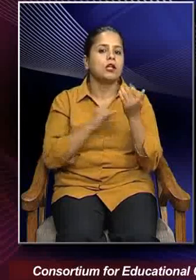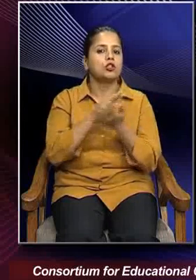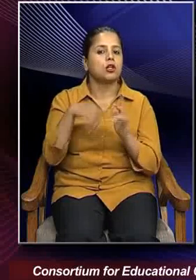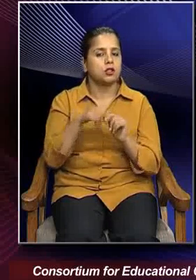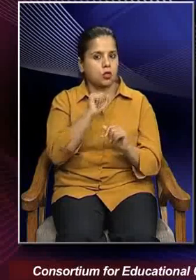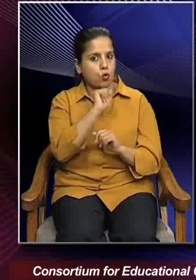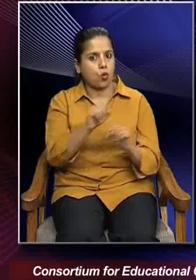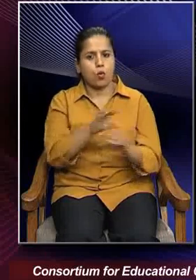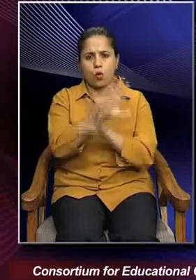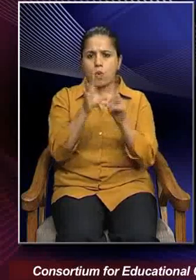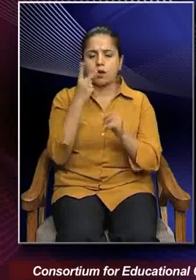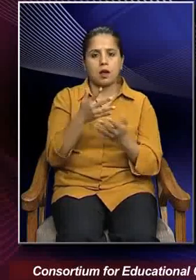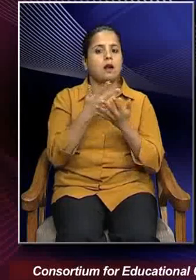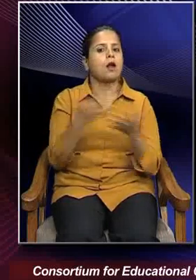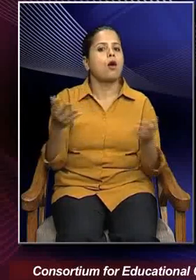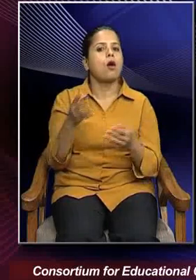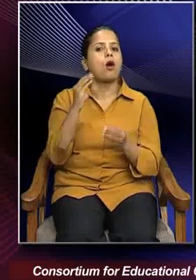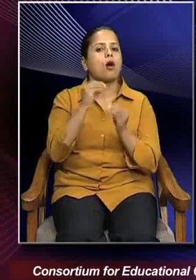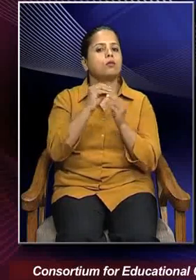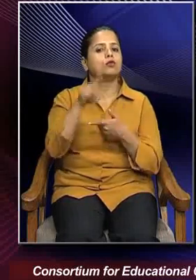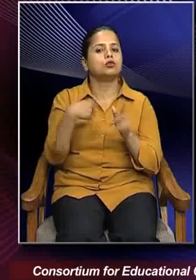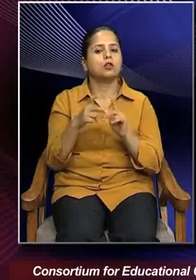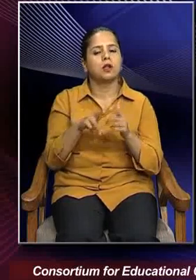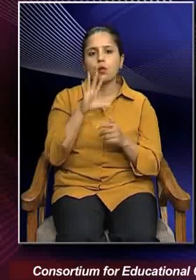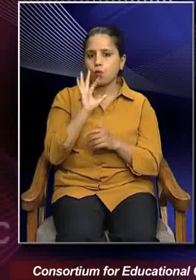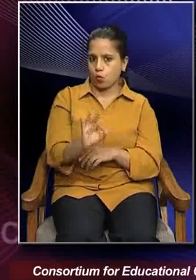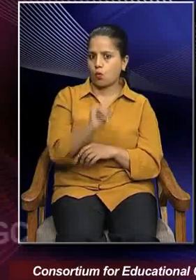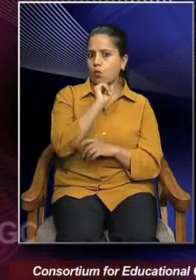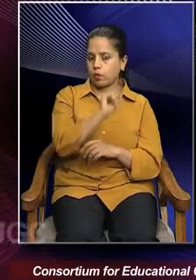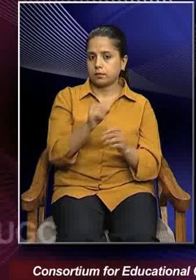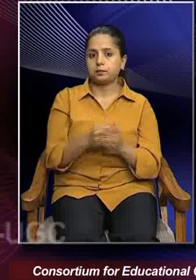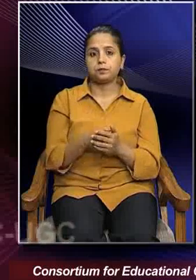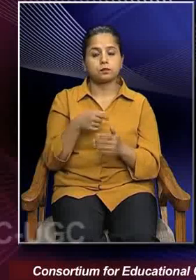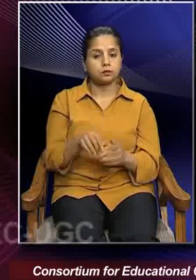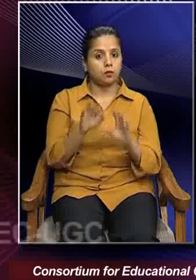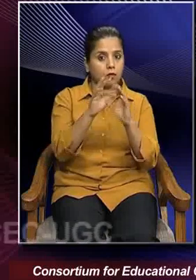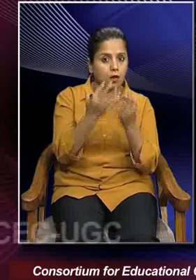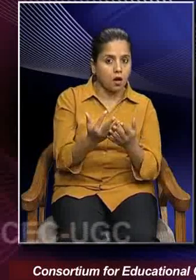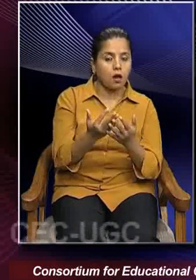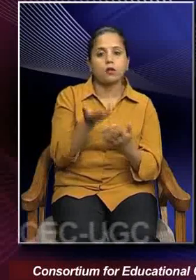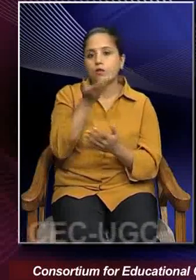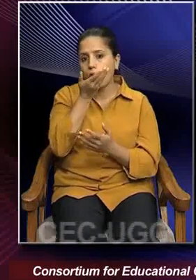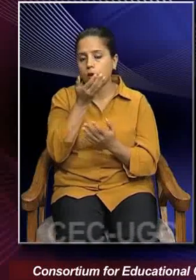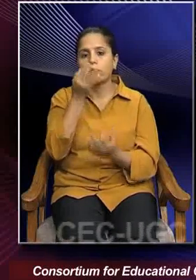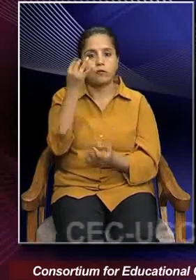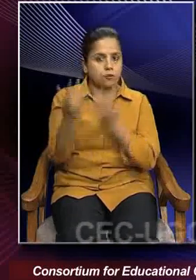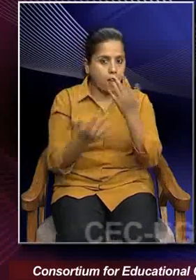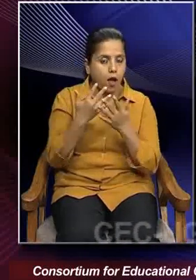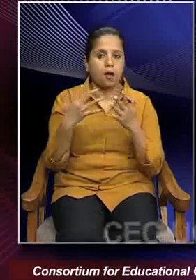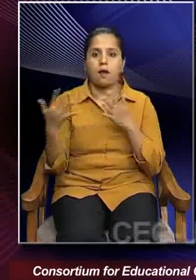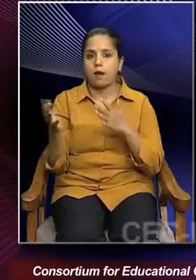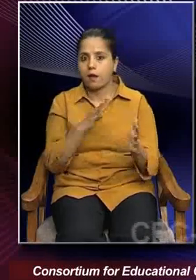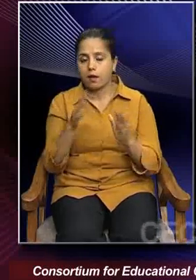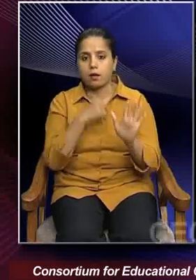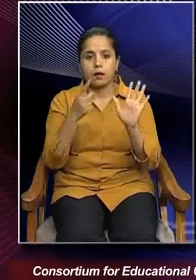All of them are objective realities. Earth, water, fire, air,